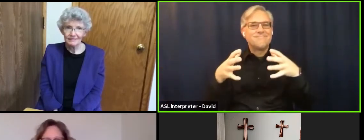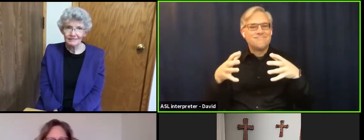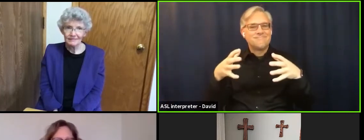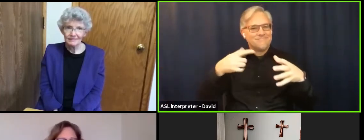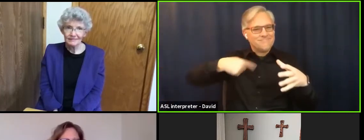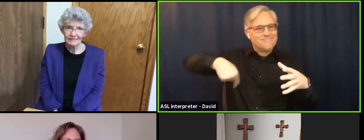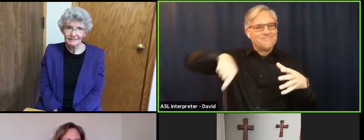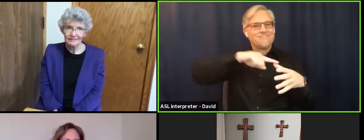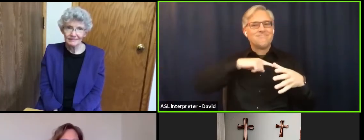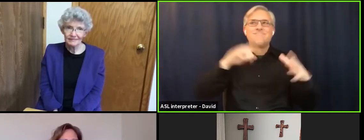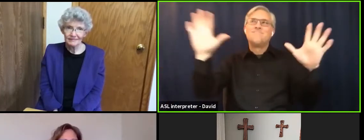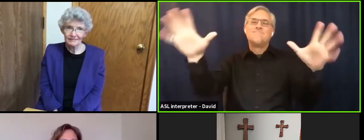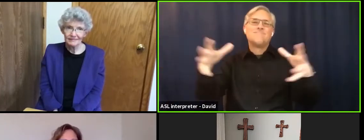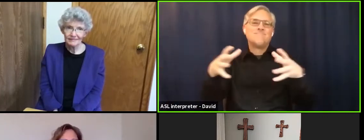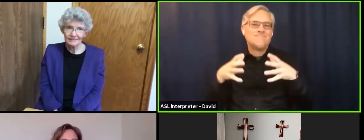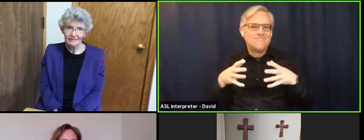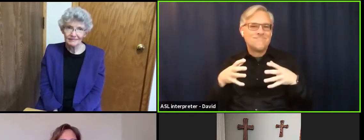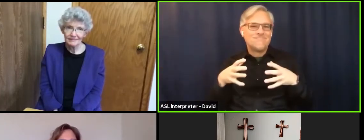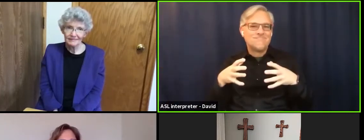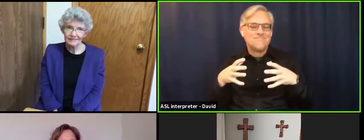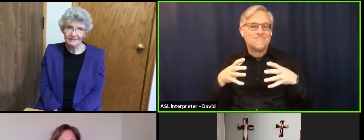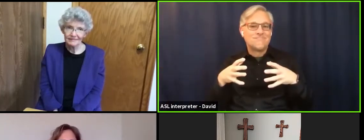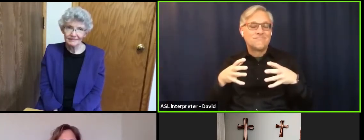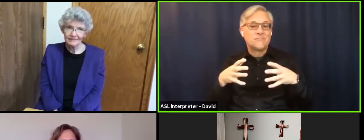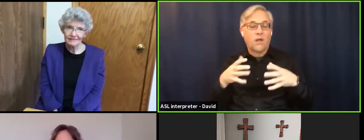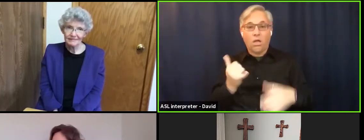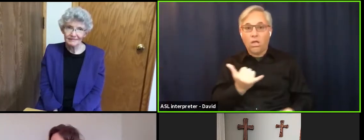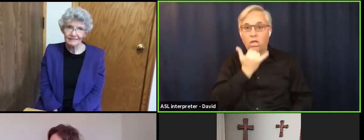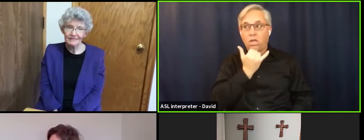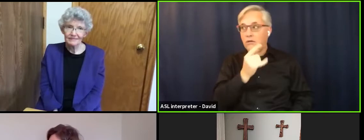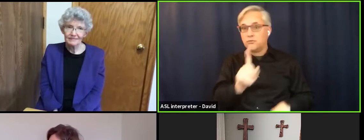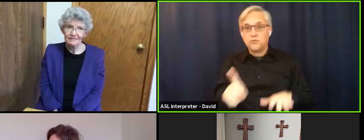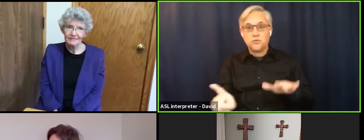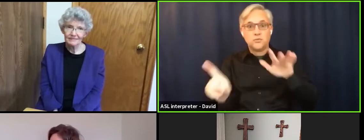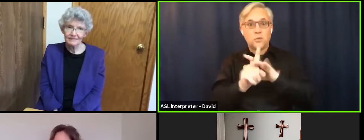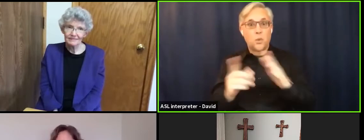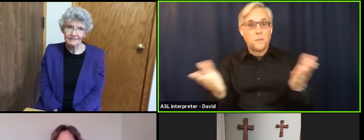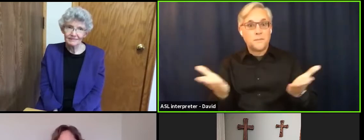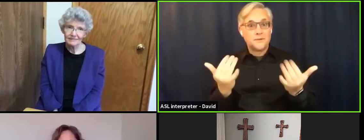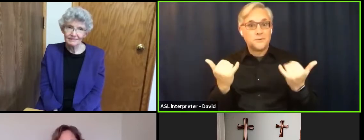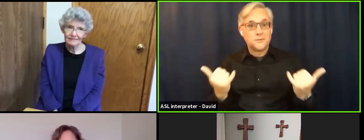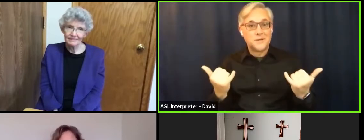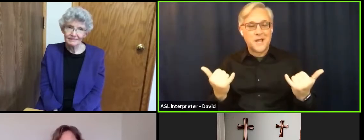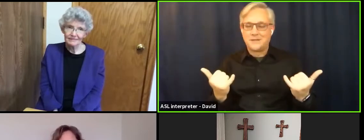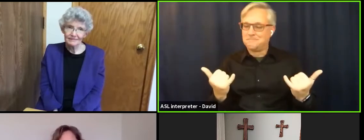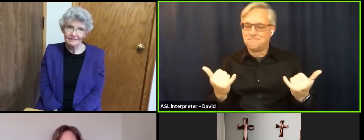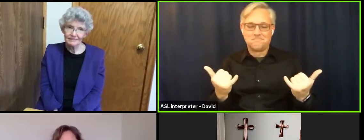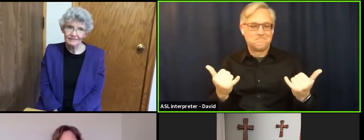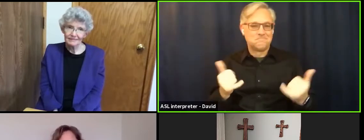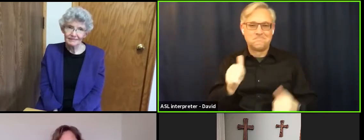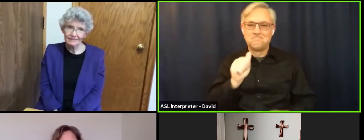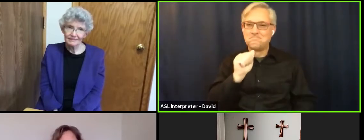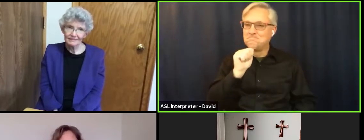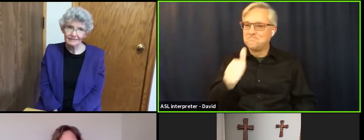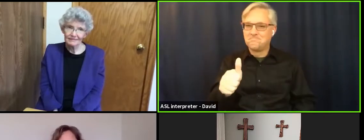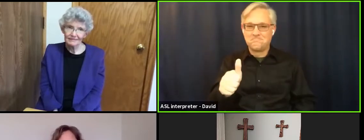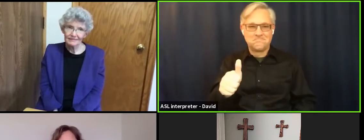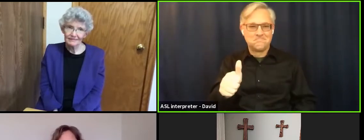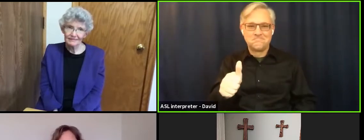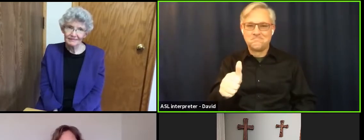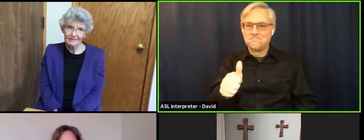It is not an accident that you are here today in worship with us.